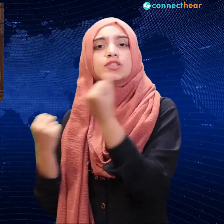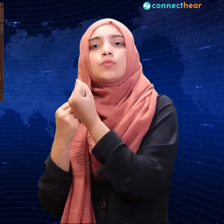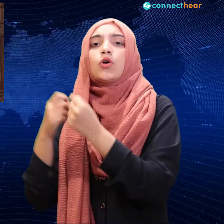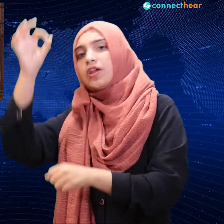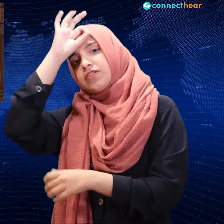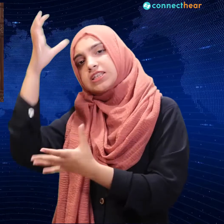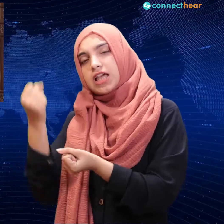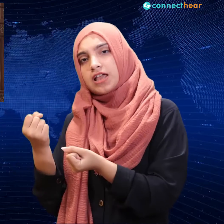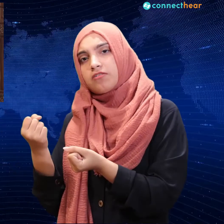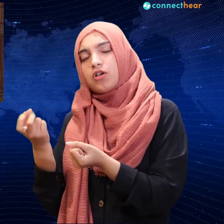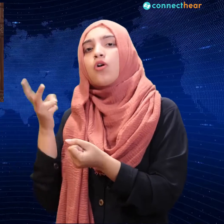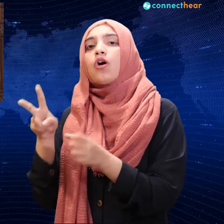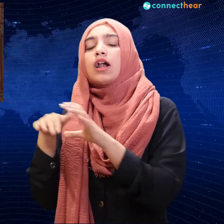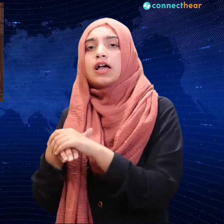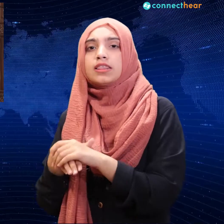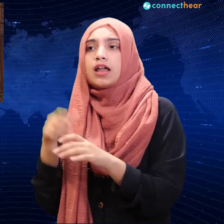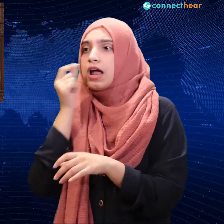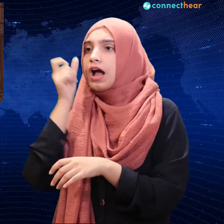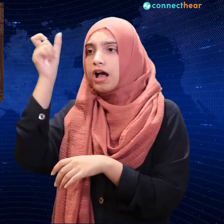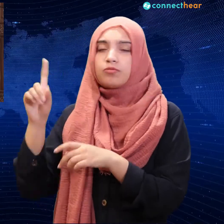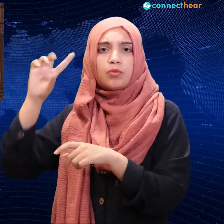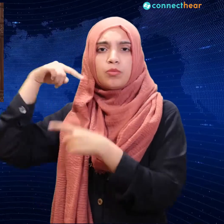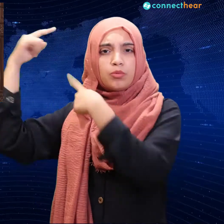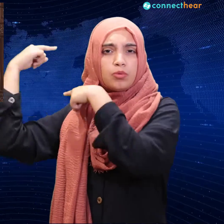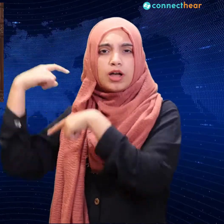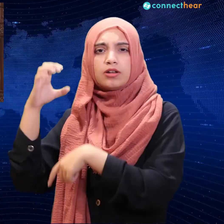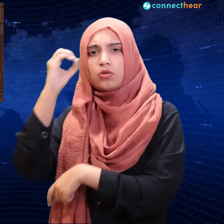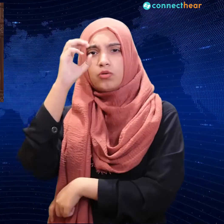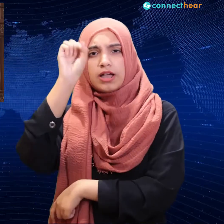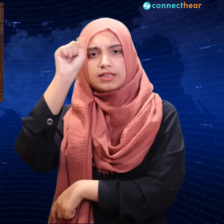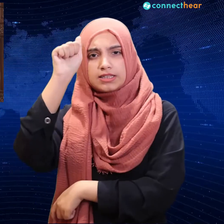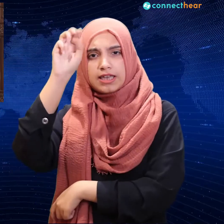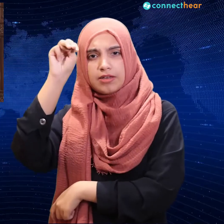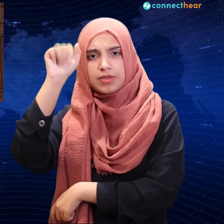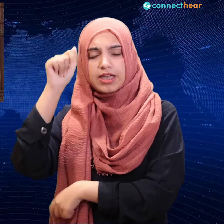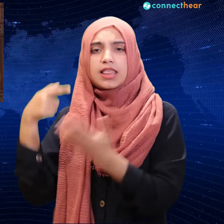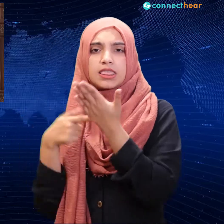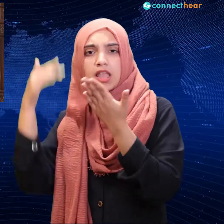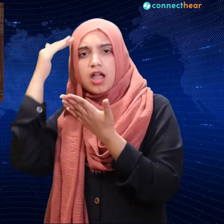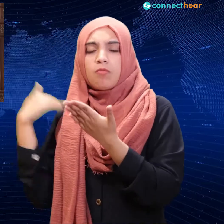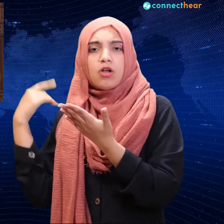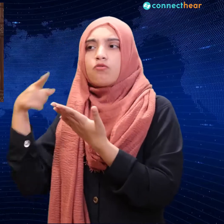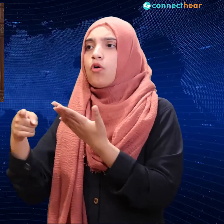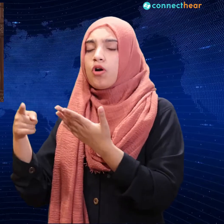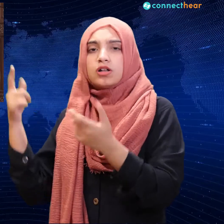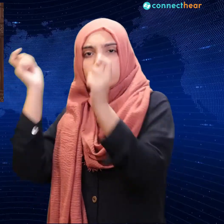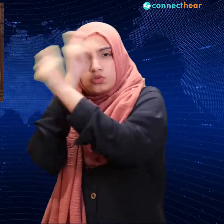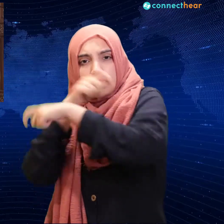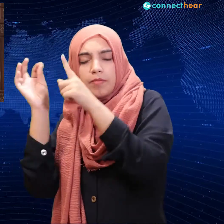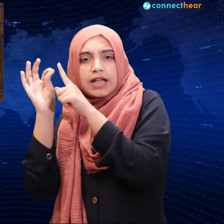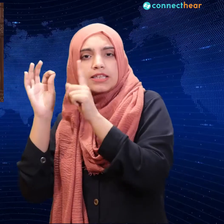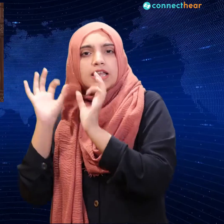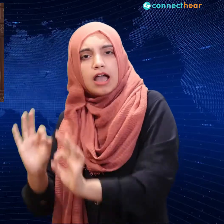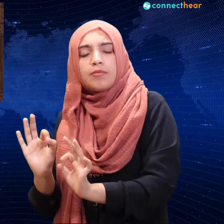was hiding in Pakistan and killed in 2011 near a Pakistani military city base. Many Americans